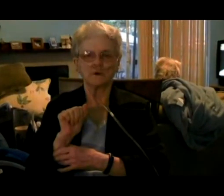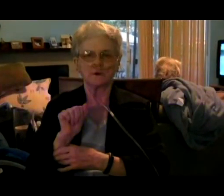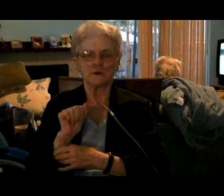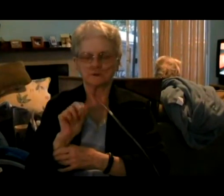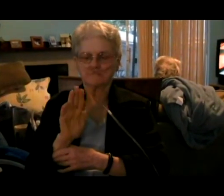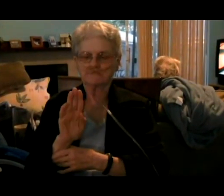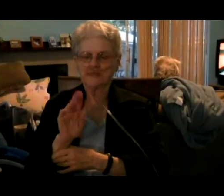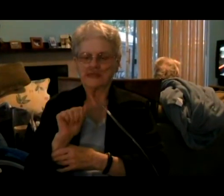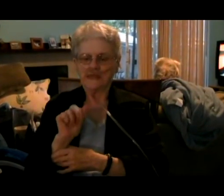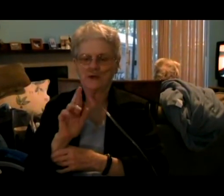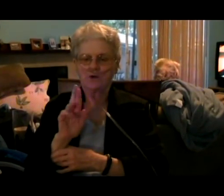It's Barbara